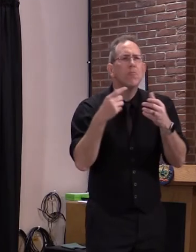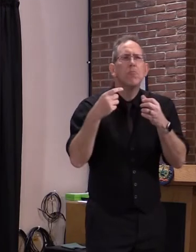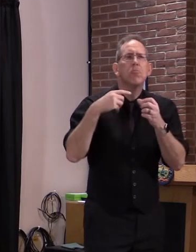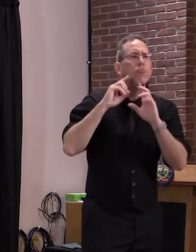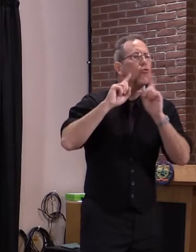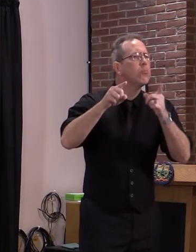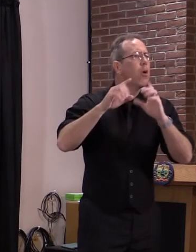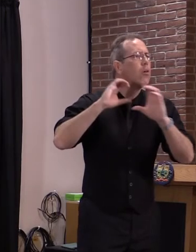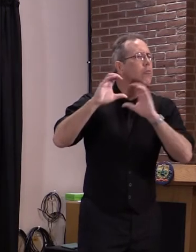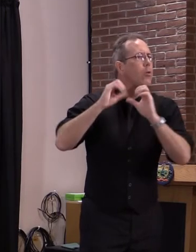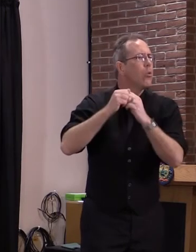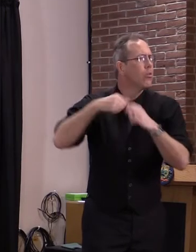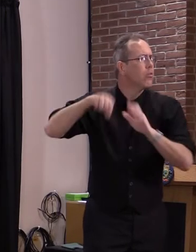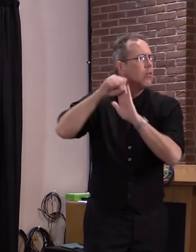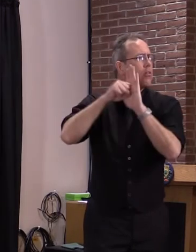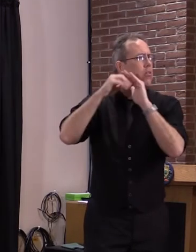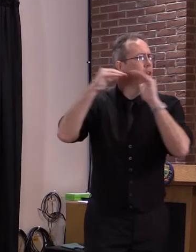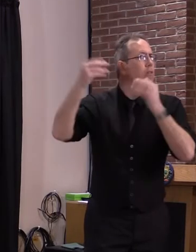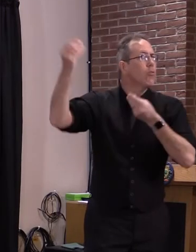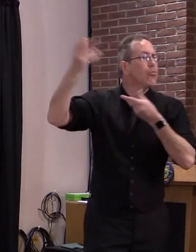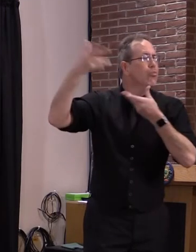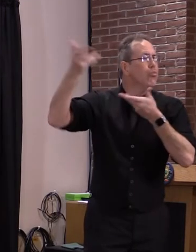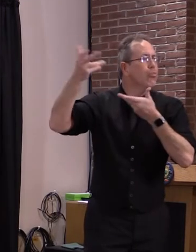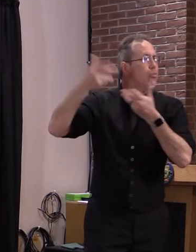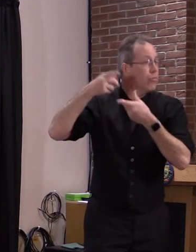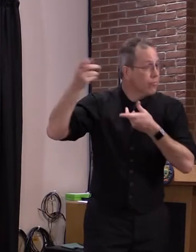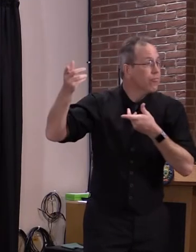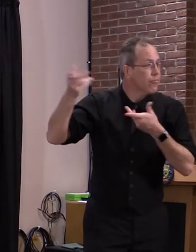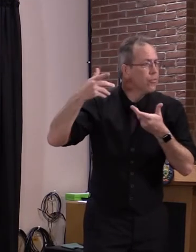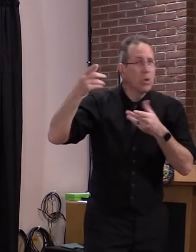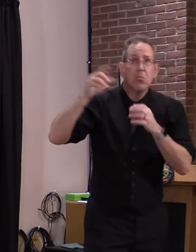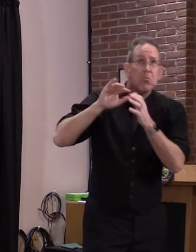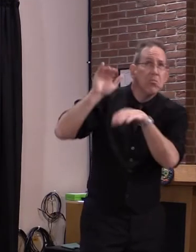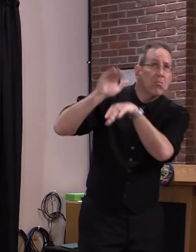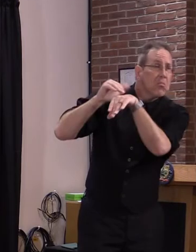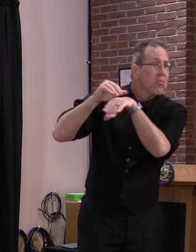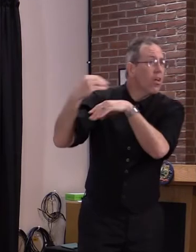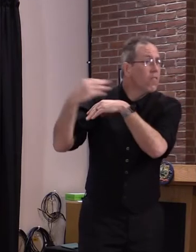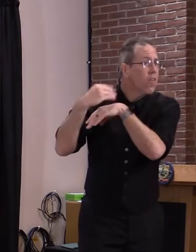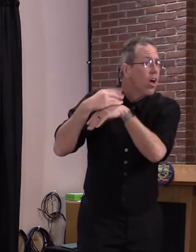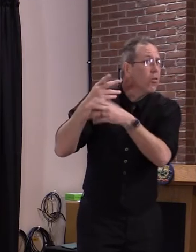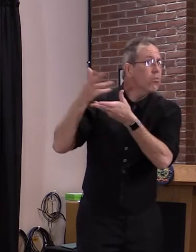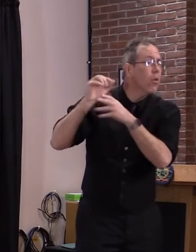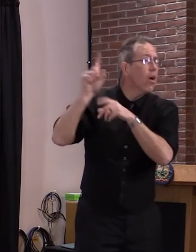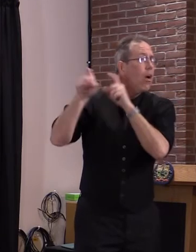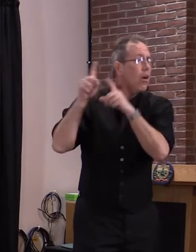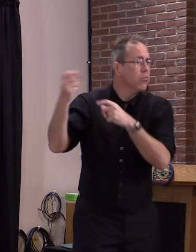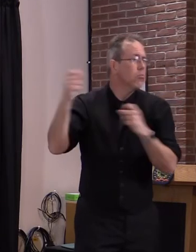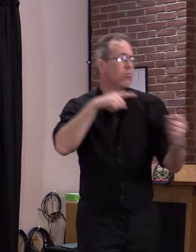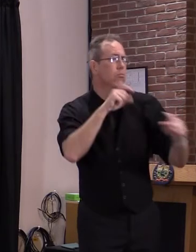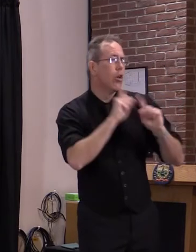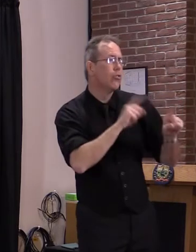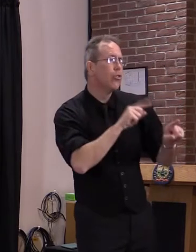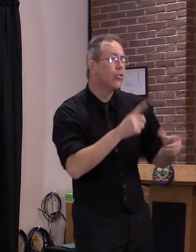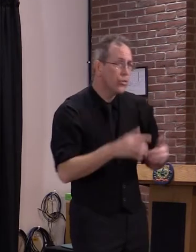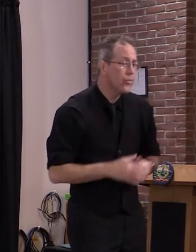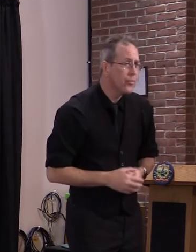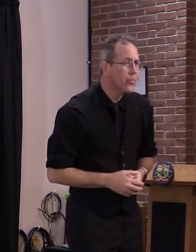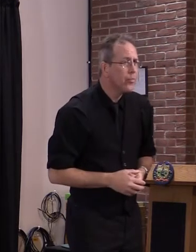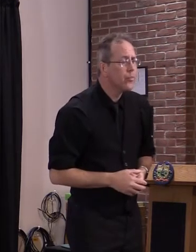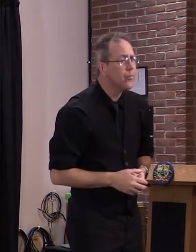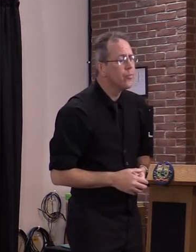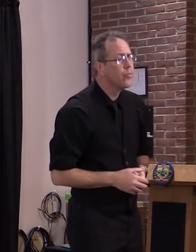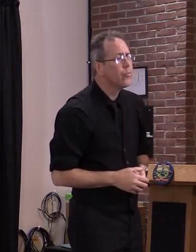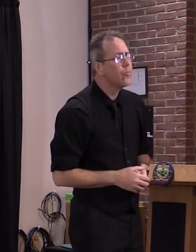school districts and so forth, they can have one point of interface at the district level as opposed to one at each school level. So this is kind of where we're